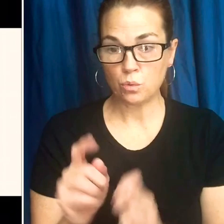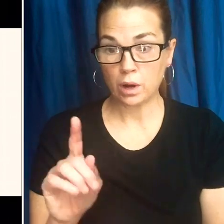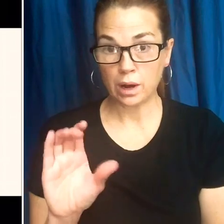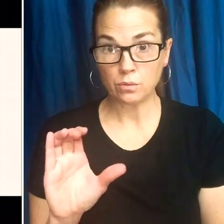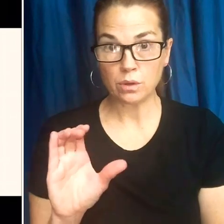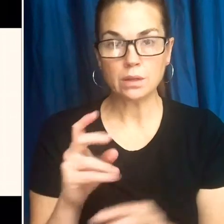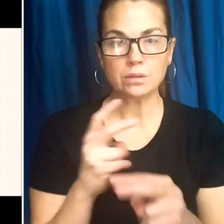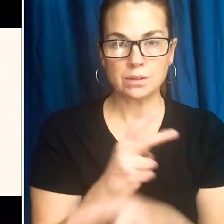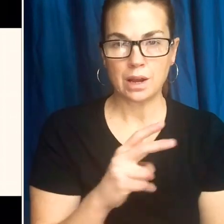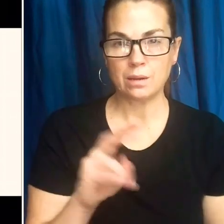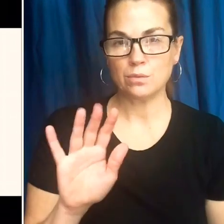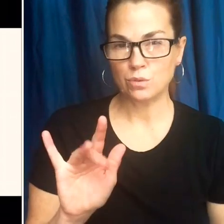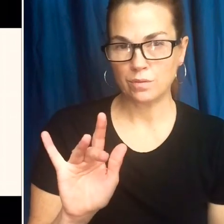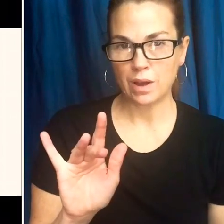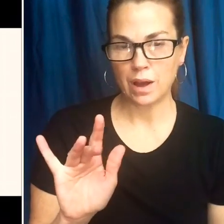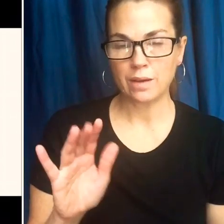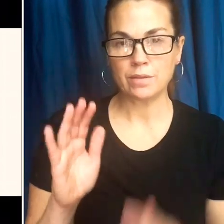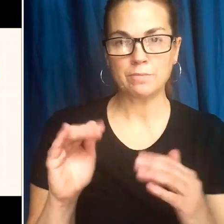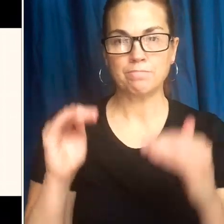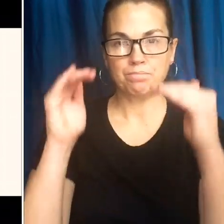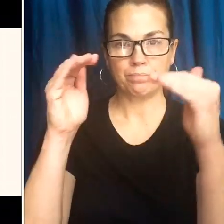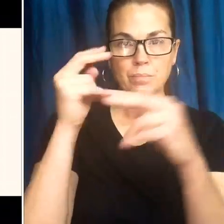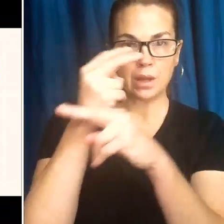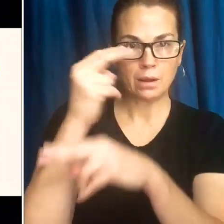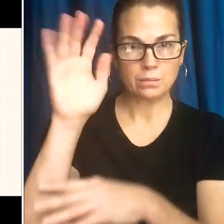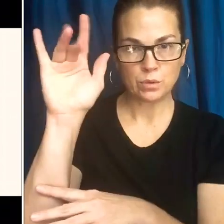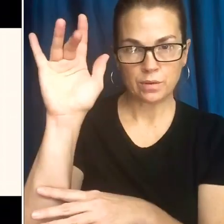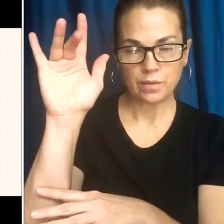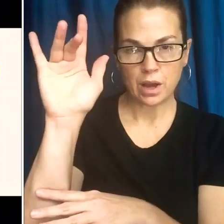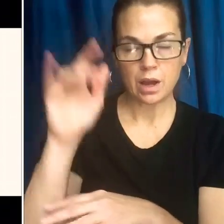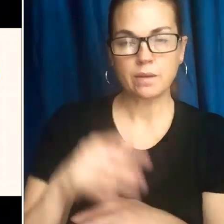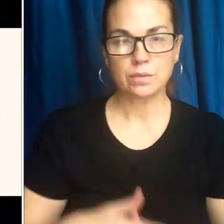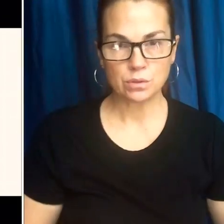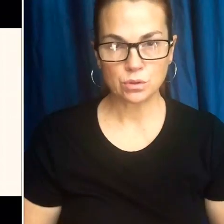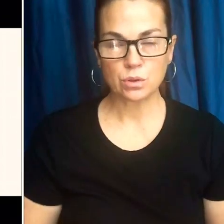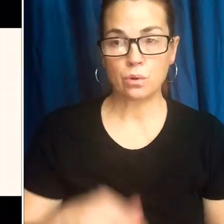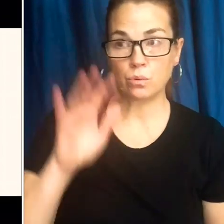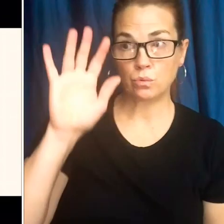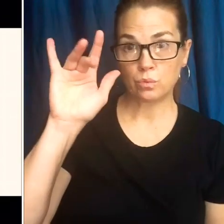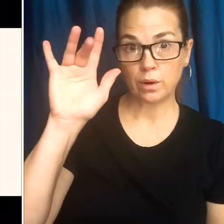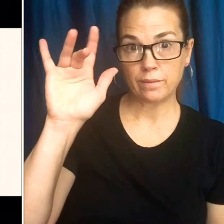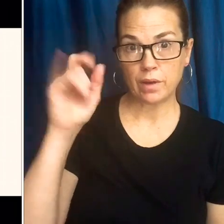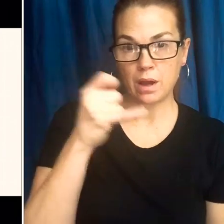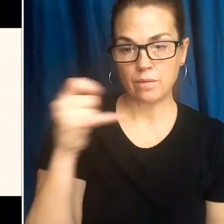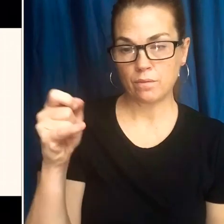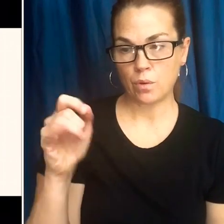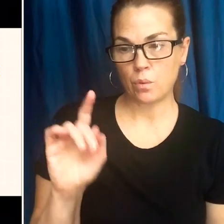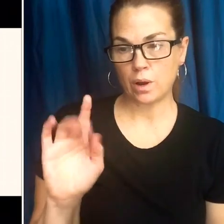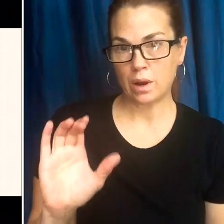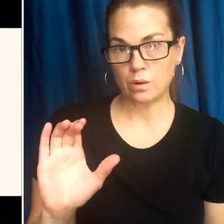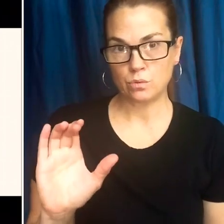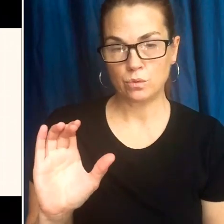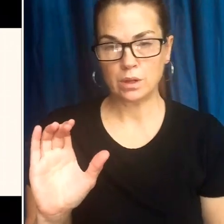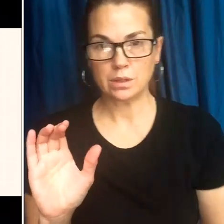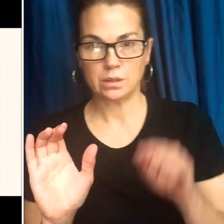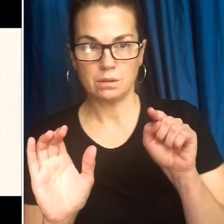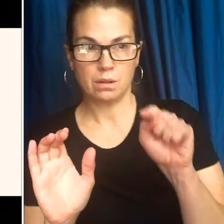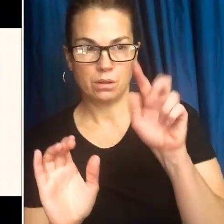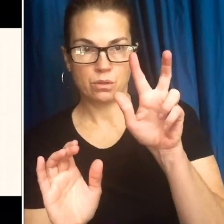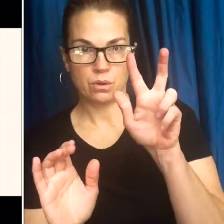hundredths is less than 35 hundredths. 25 hundredths has fewer parts than 35 hundredths,